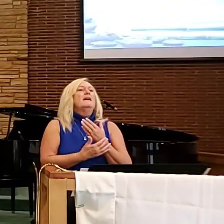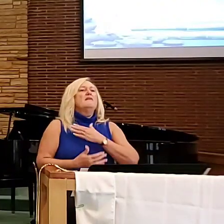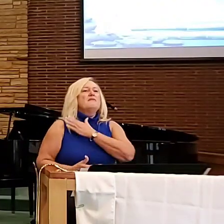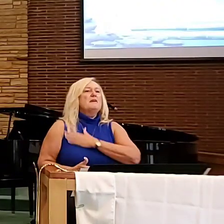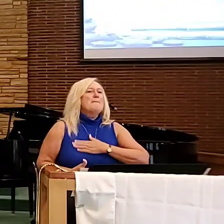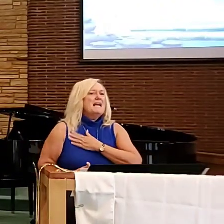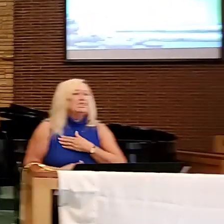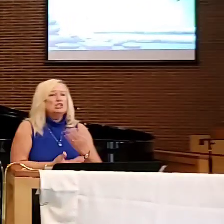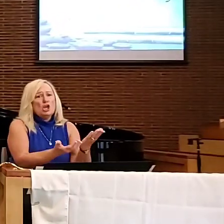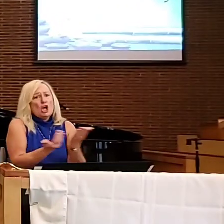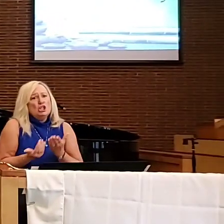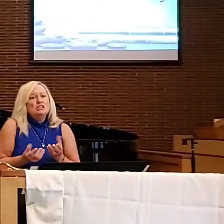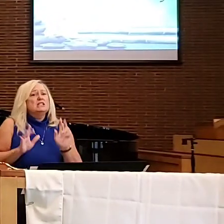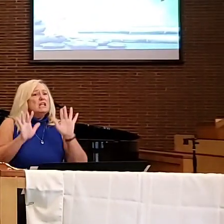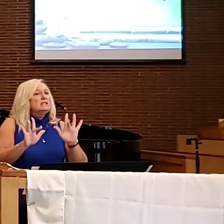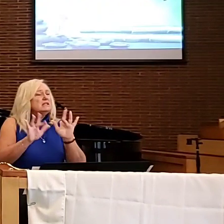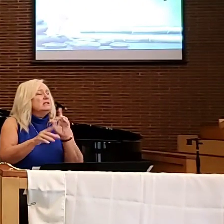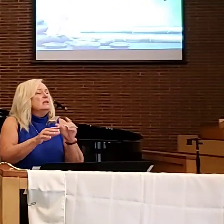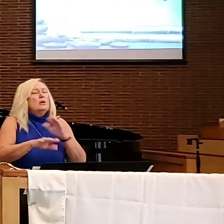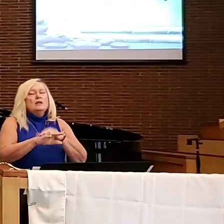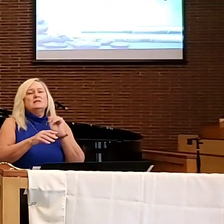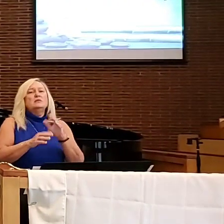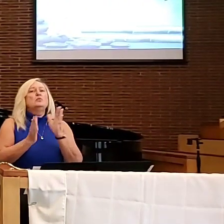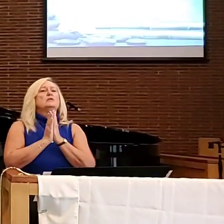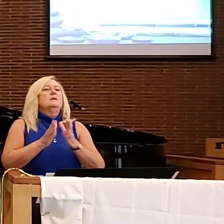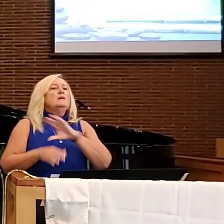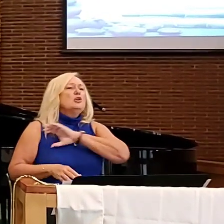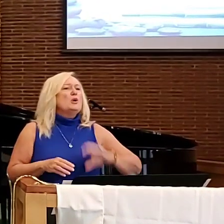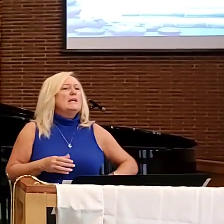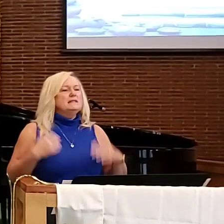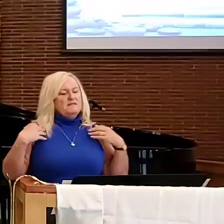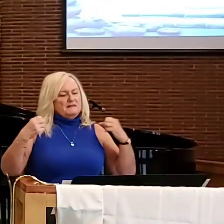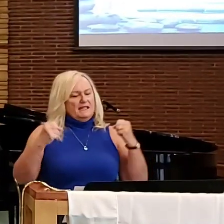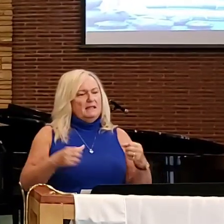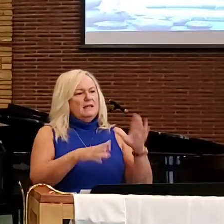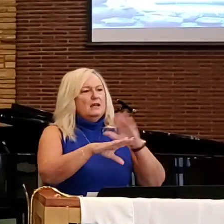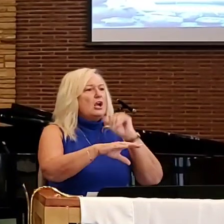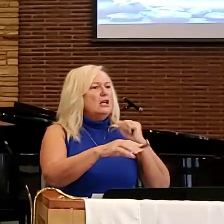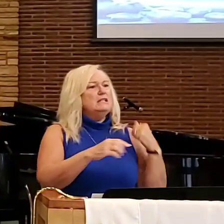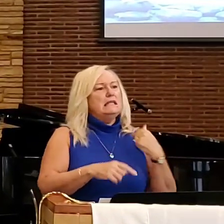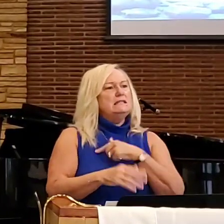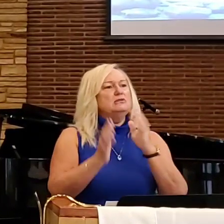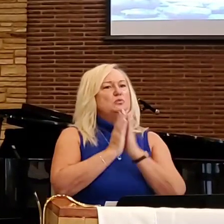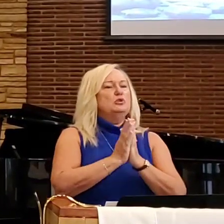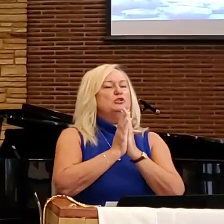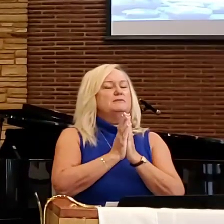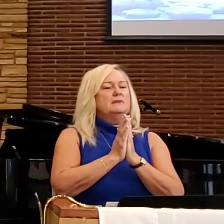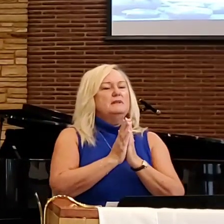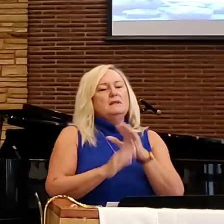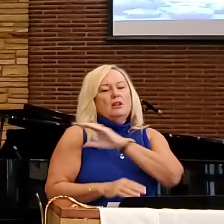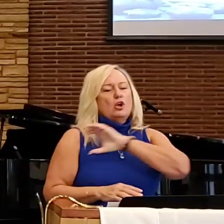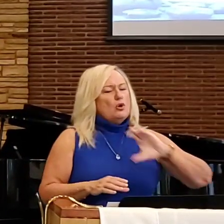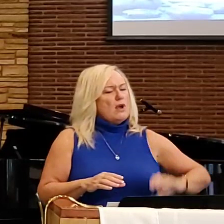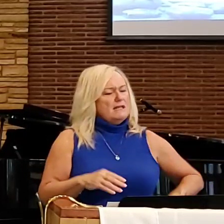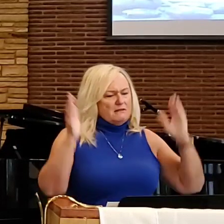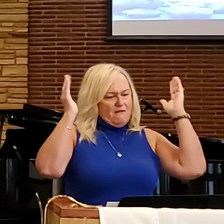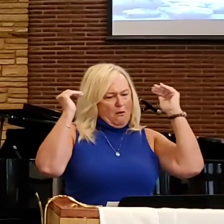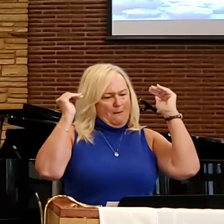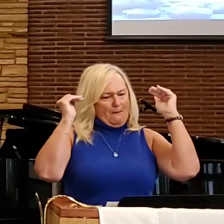Calls us to worship. The Christ of healing calls us to worship. The Christ of